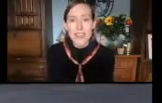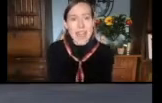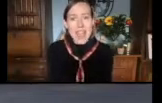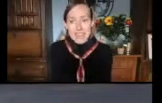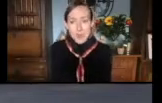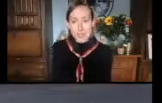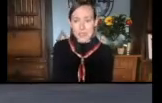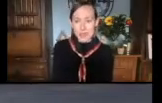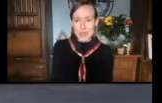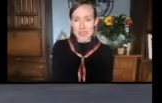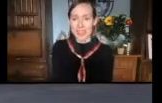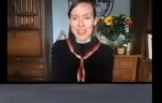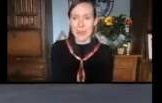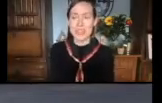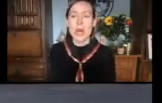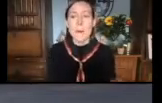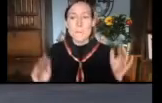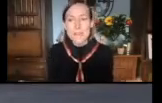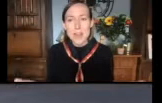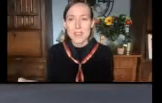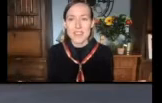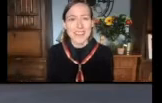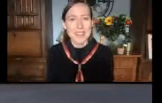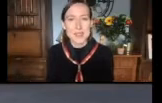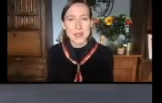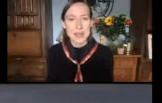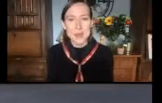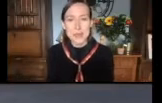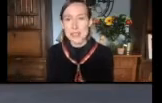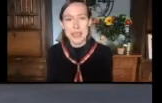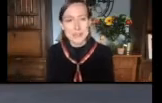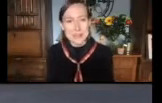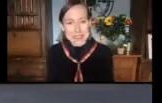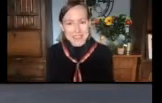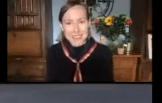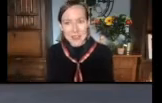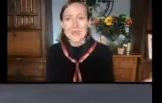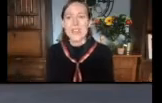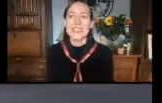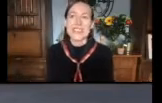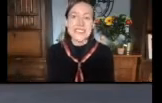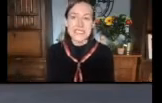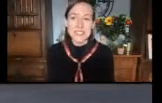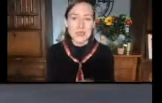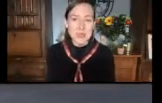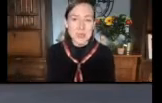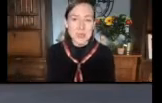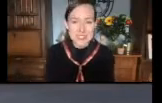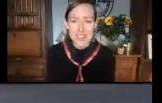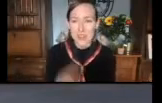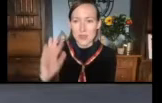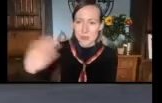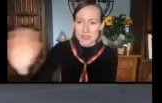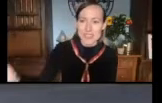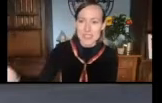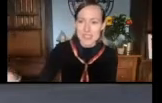then anyone can use sign language. My family and I use sign language every week. It's easy to communicate